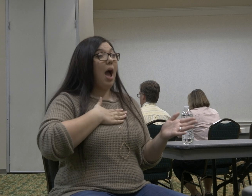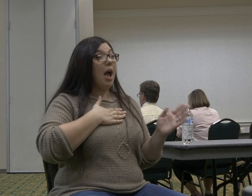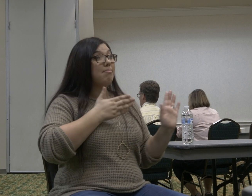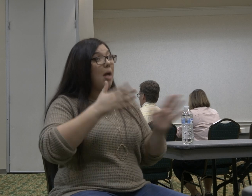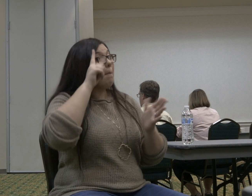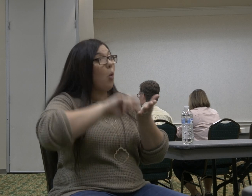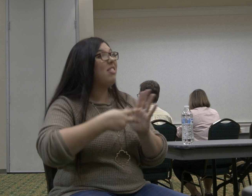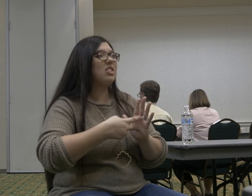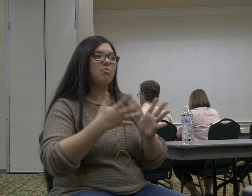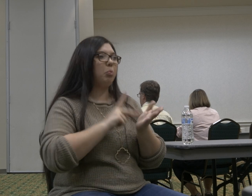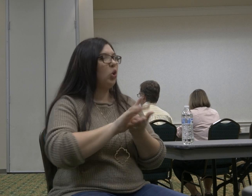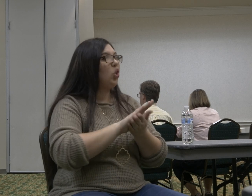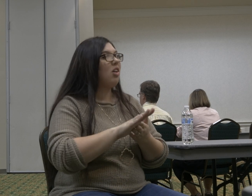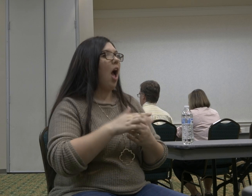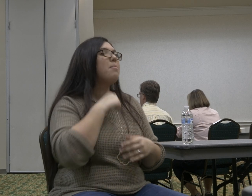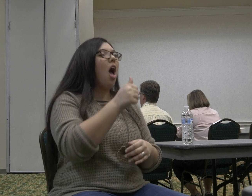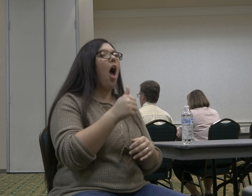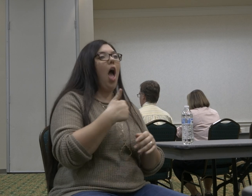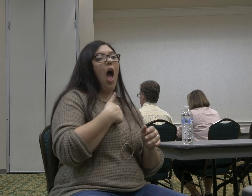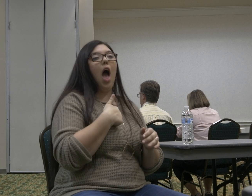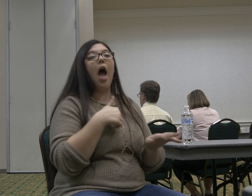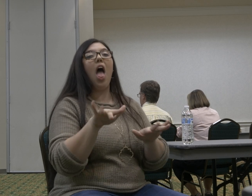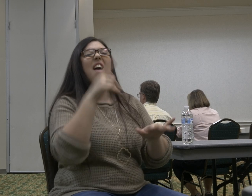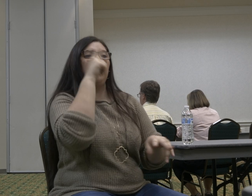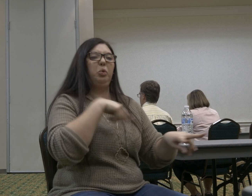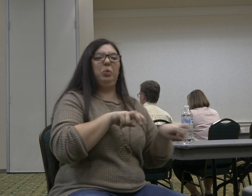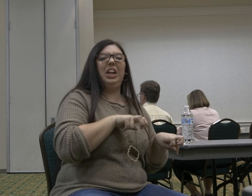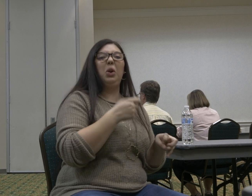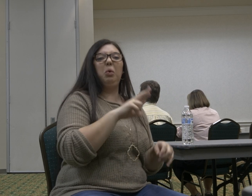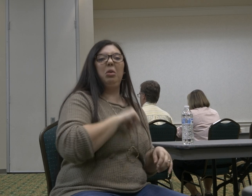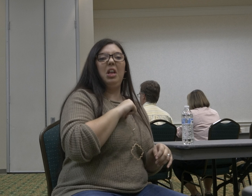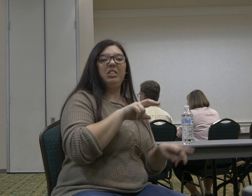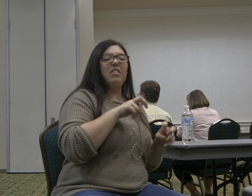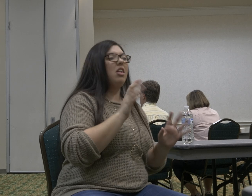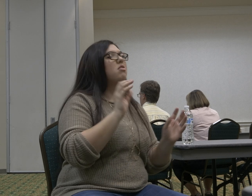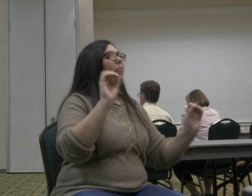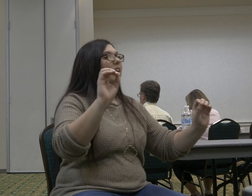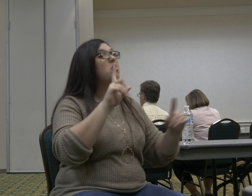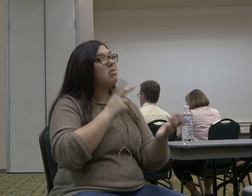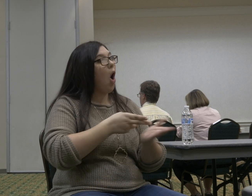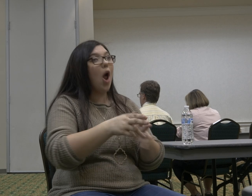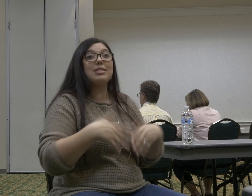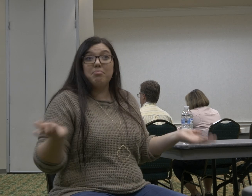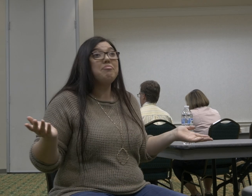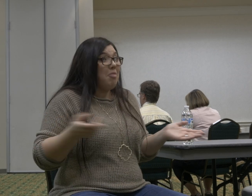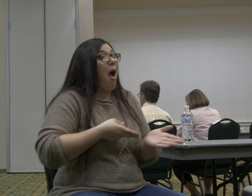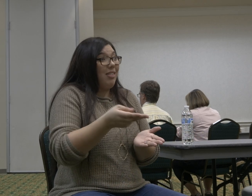No greed, no selfishness, no agenda. Integrity. He is a shield to those